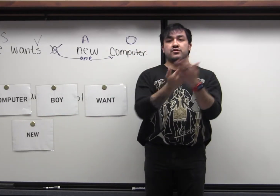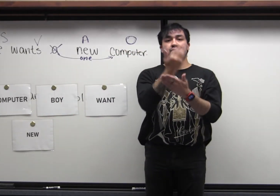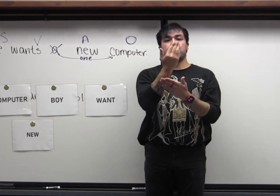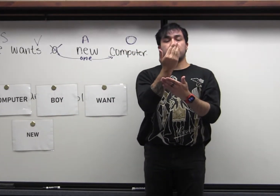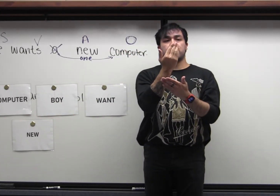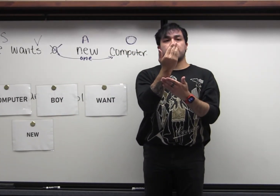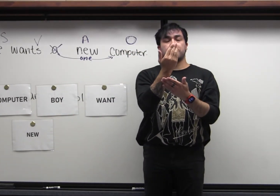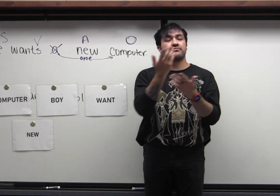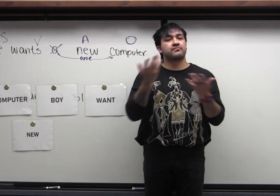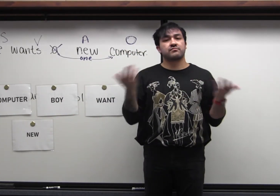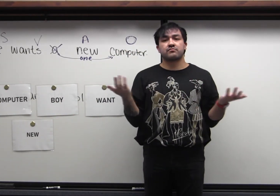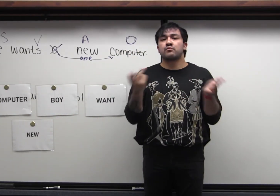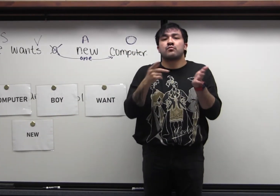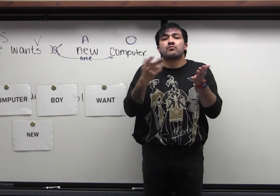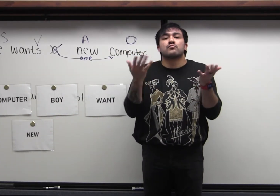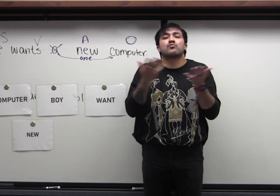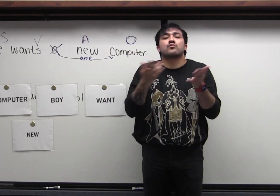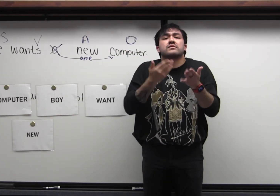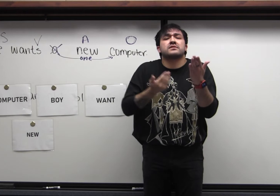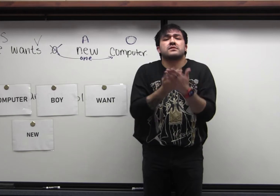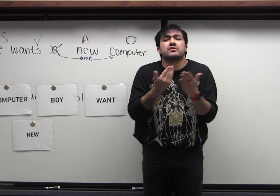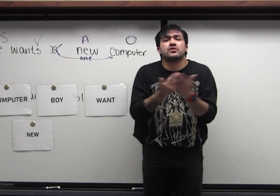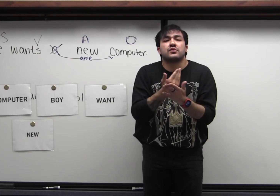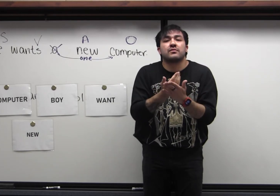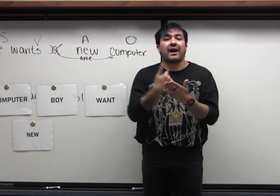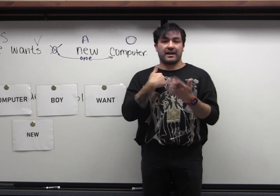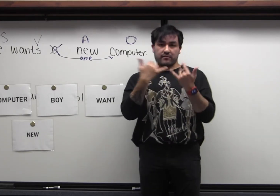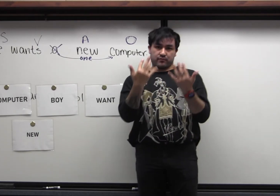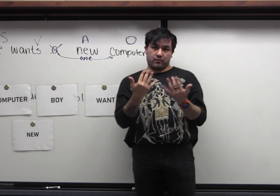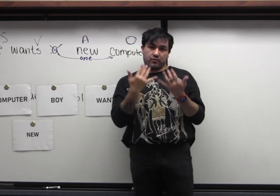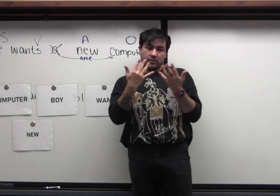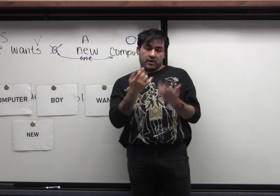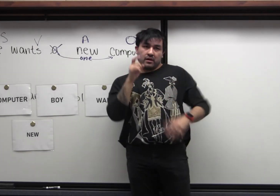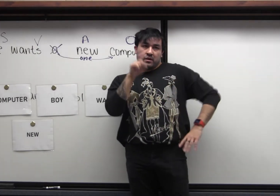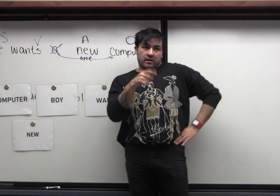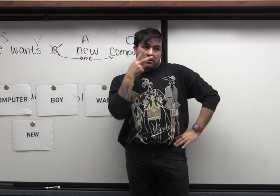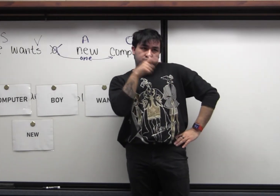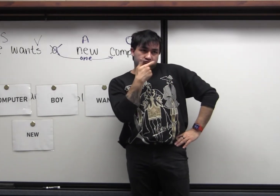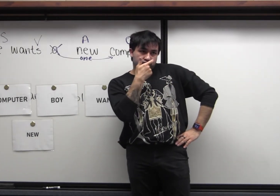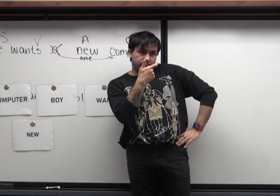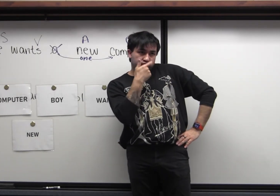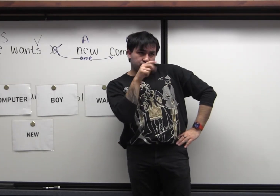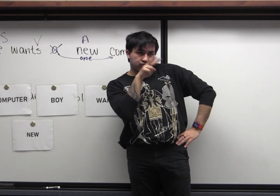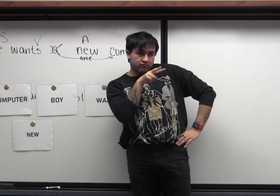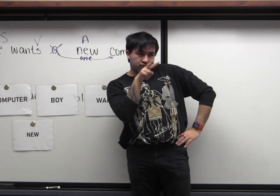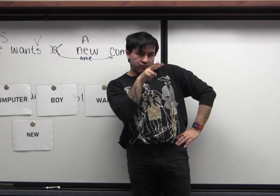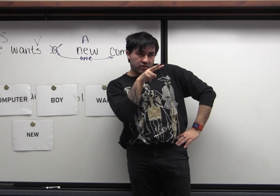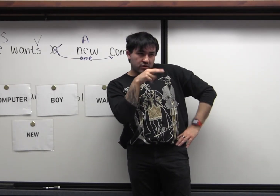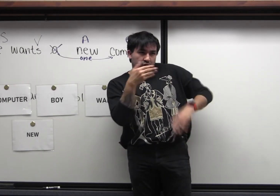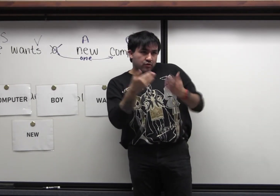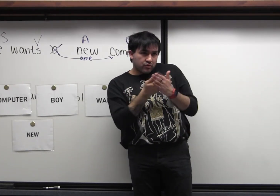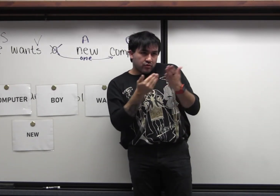sign new, then what? What does that mean? If you start with the sign for new, I have to wait and watch you to tell me what is